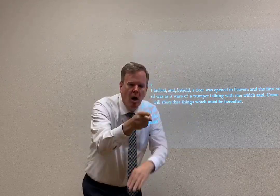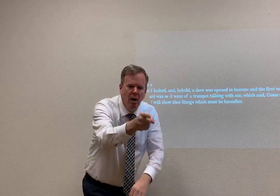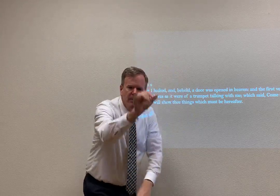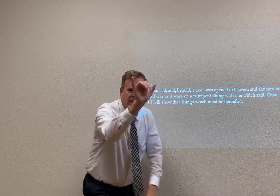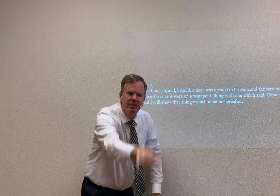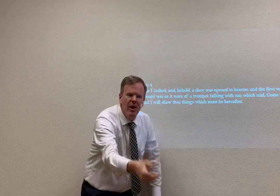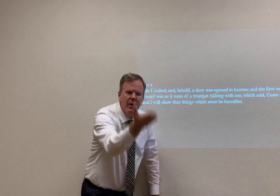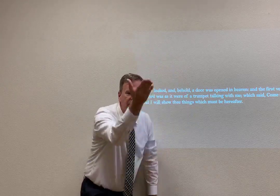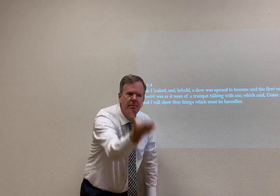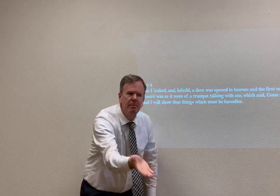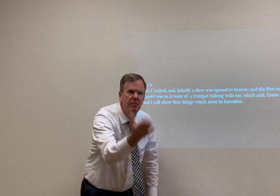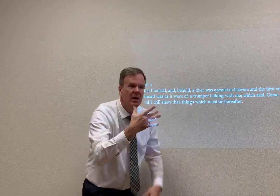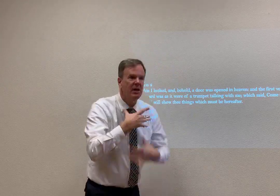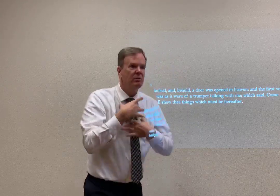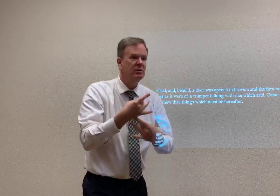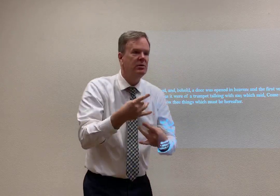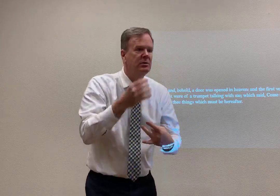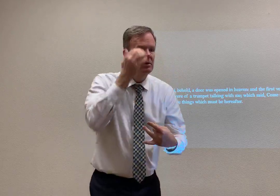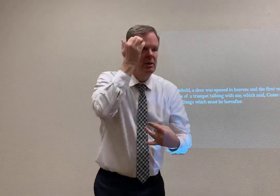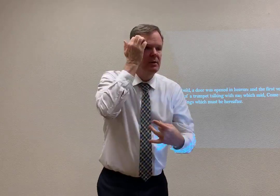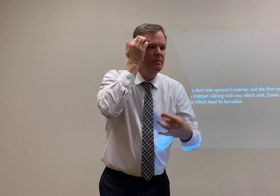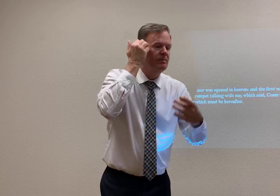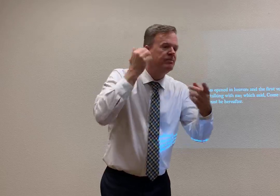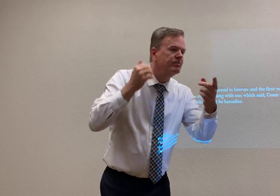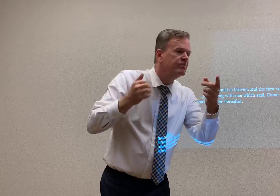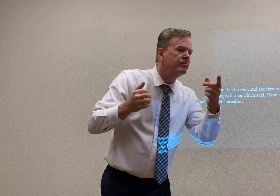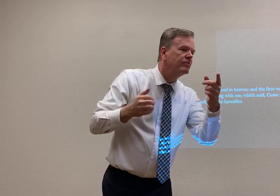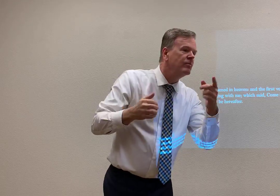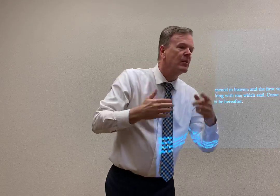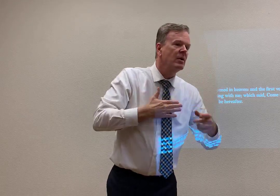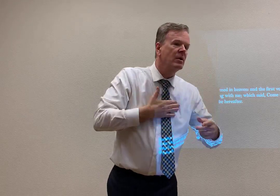in control. There's that one God that will reign.